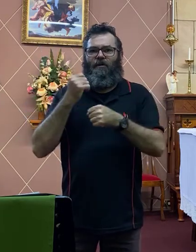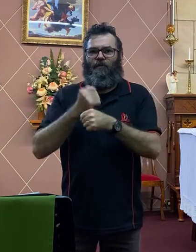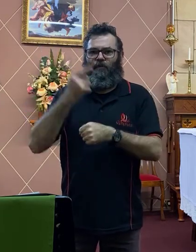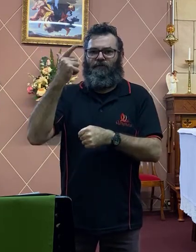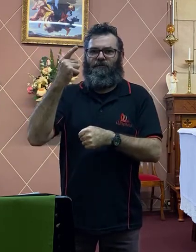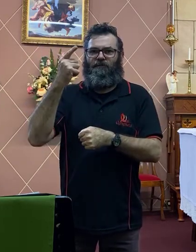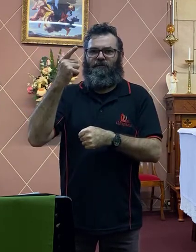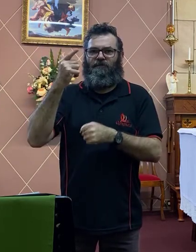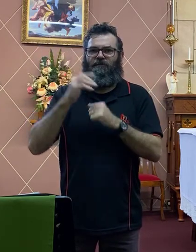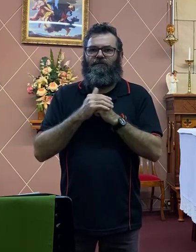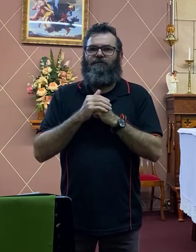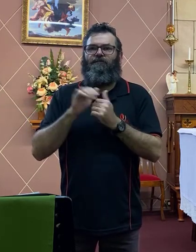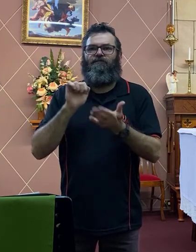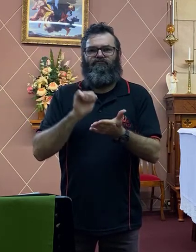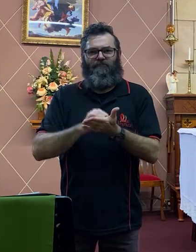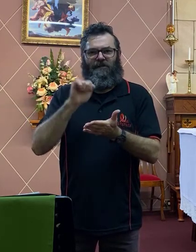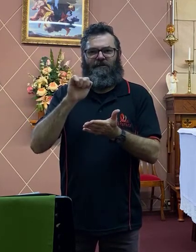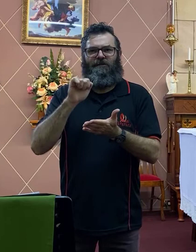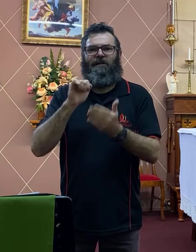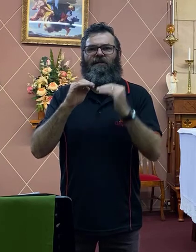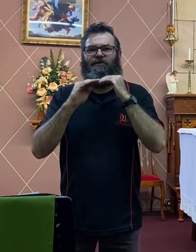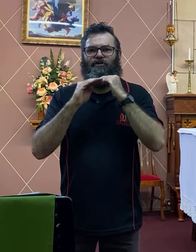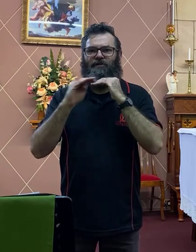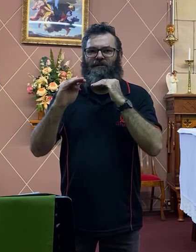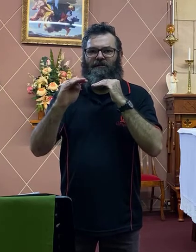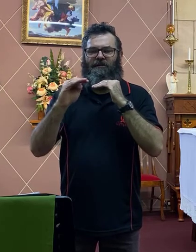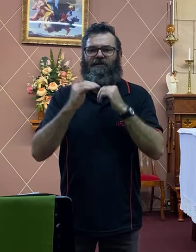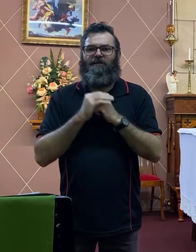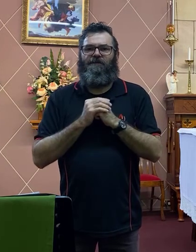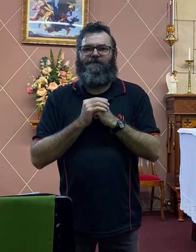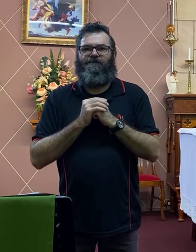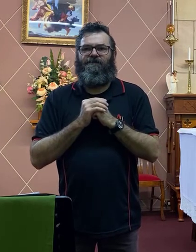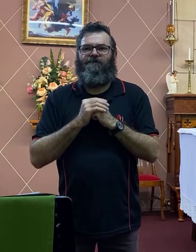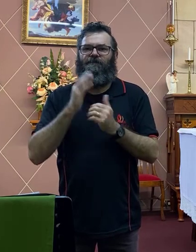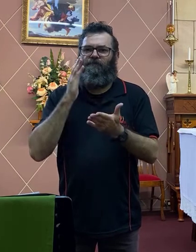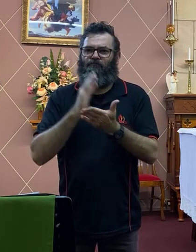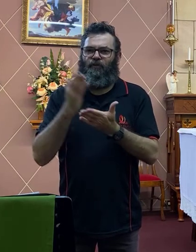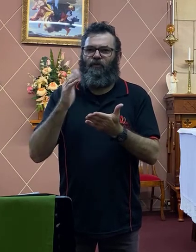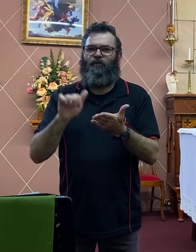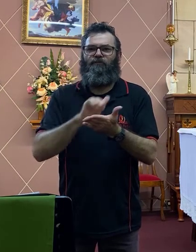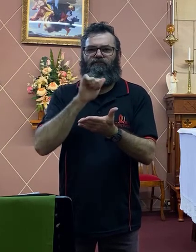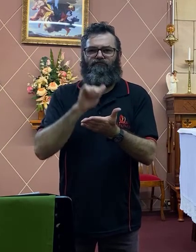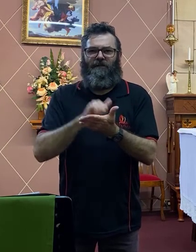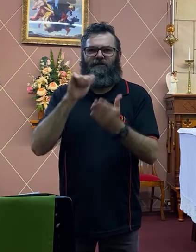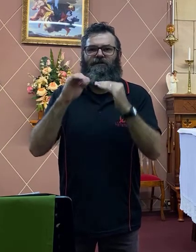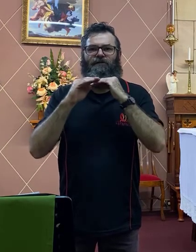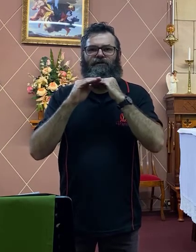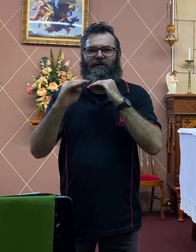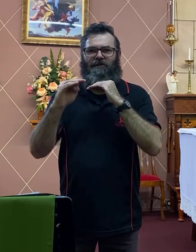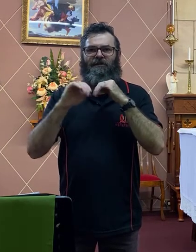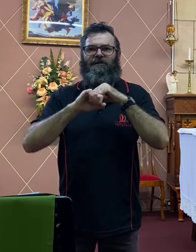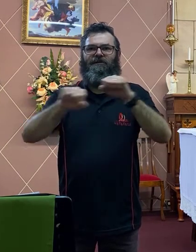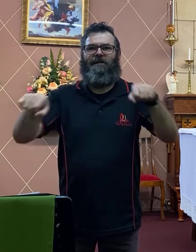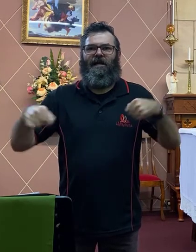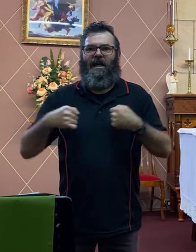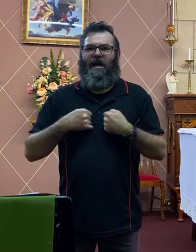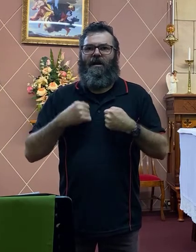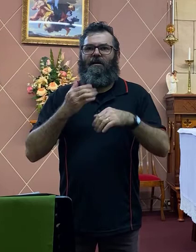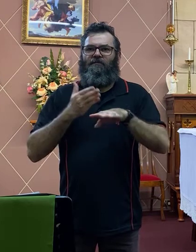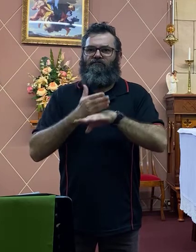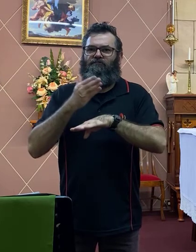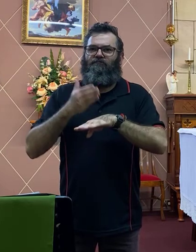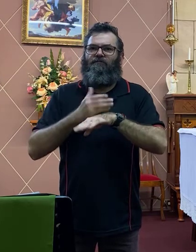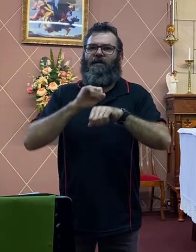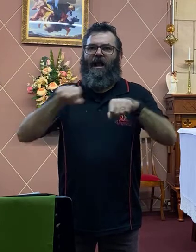It is right and just. It is truly right and just. Our duty and our salvation always